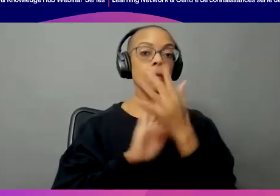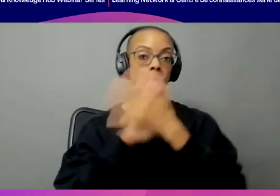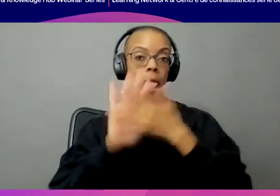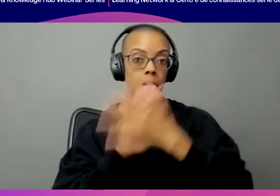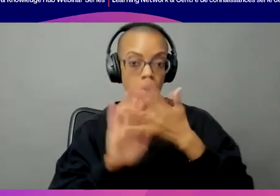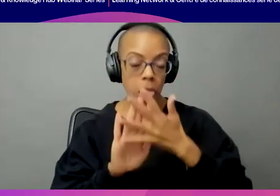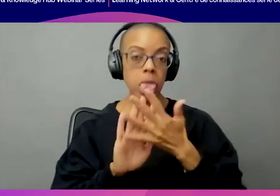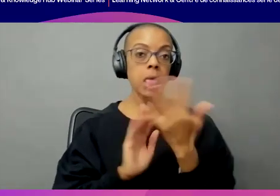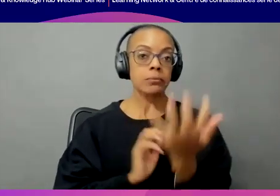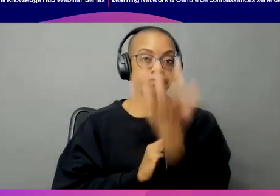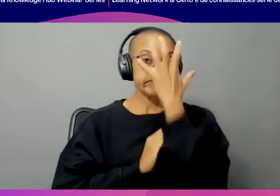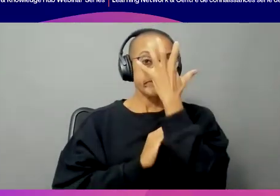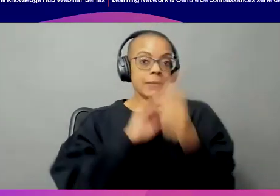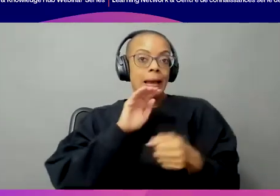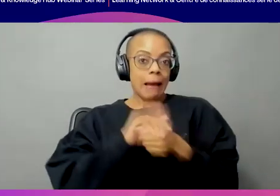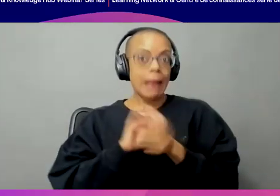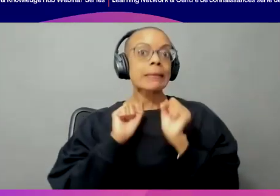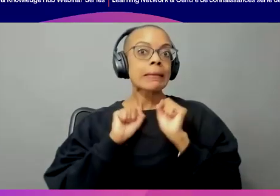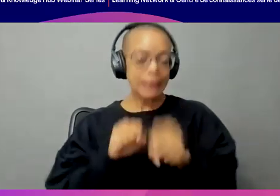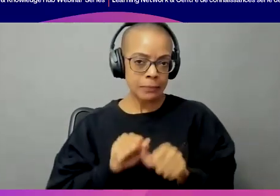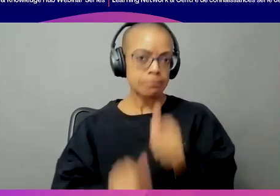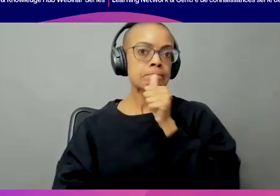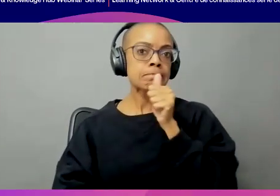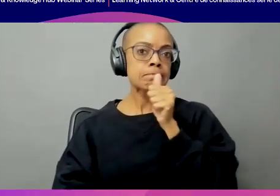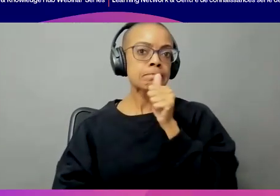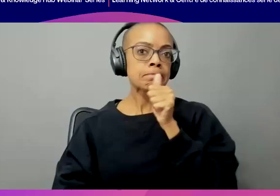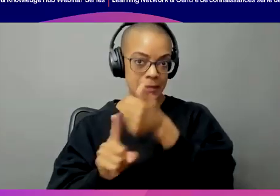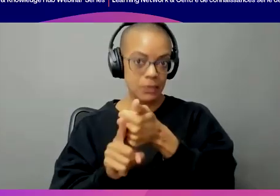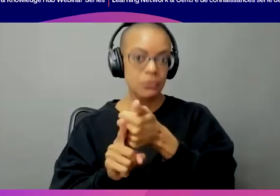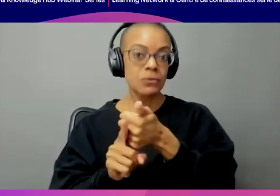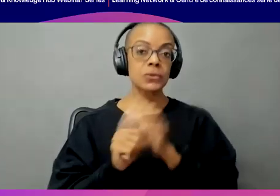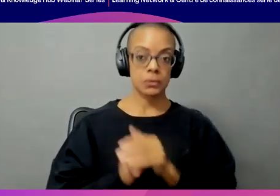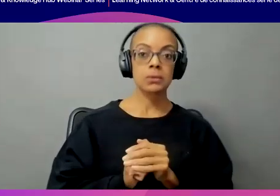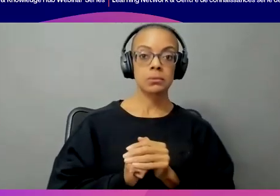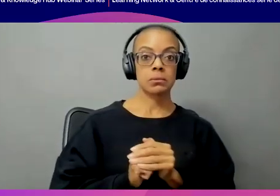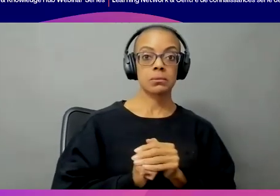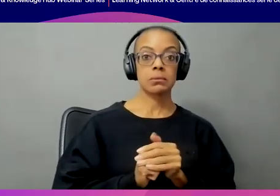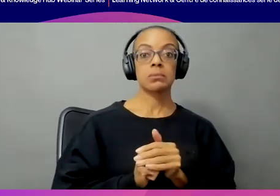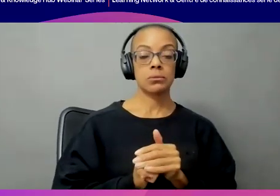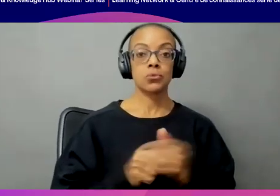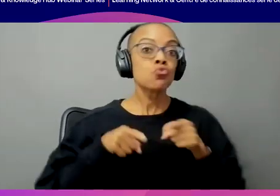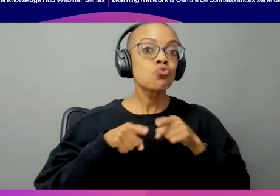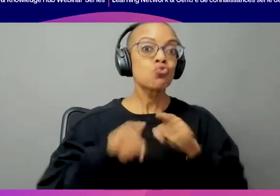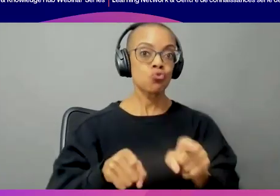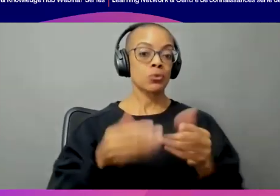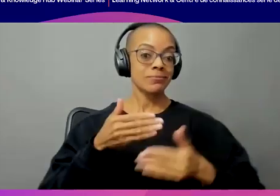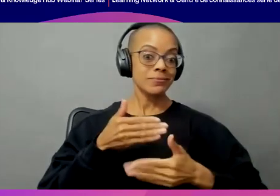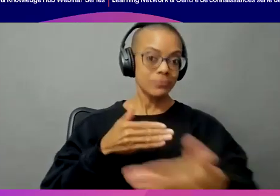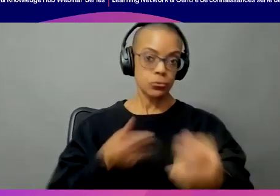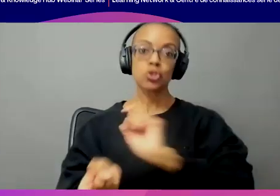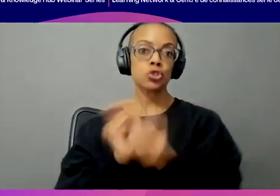can increase or decrease their anonymity, even changing that as they go through the social support group